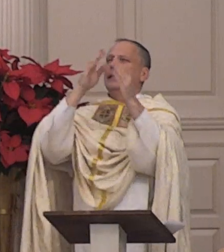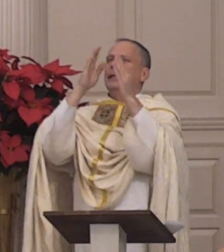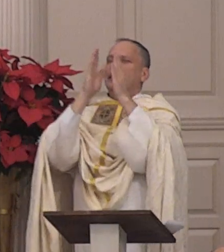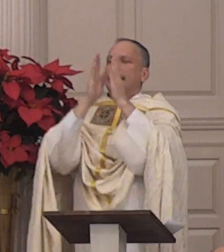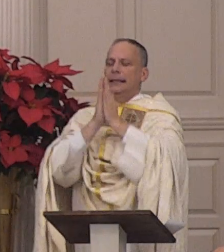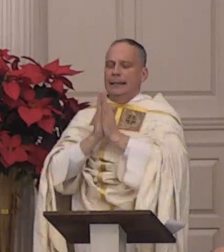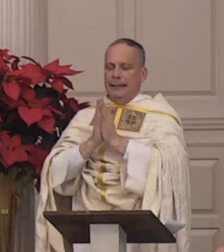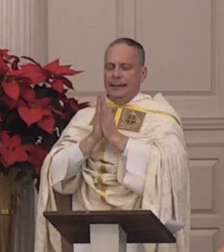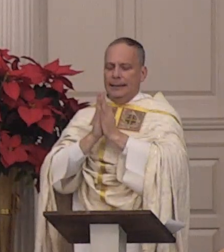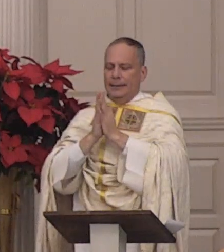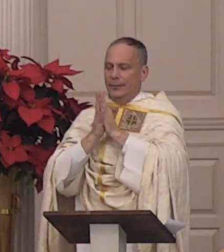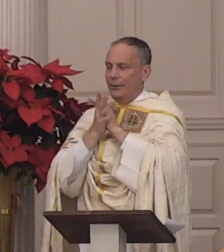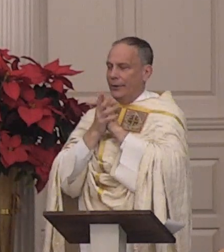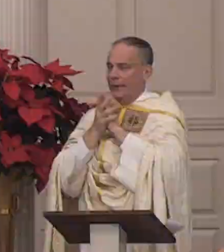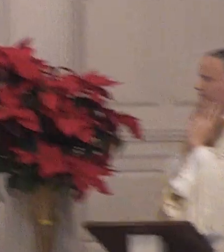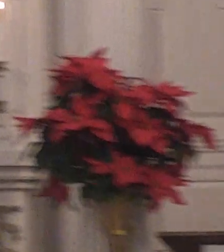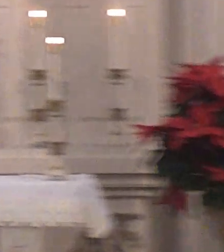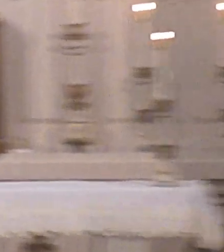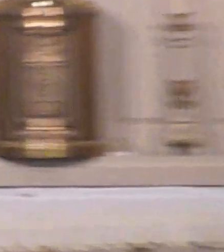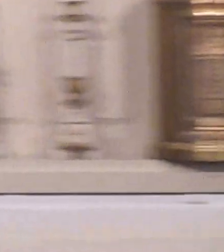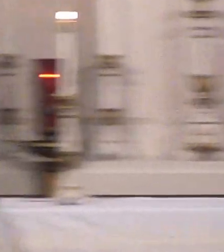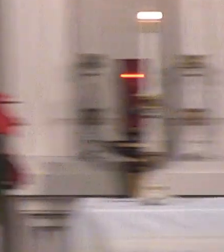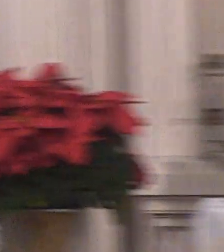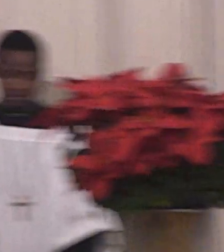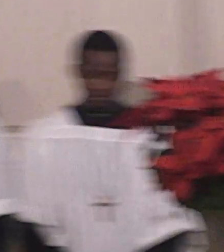Let us pray.